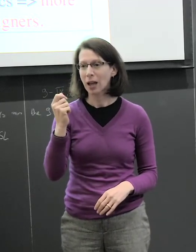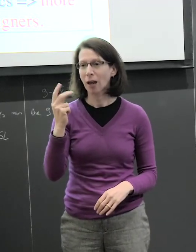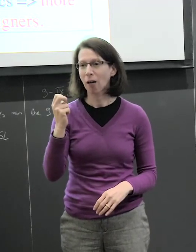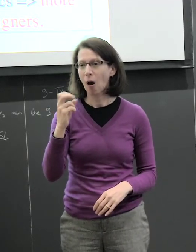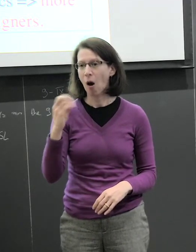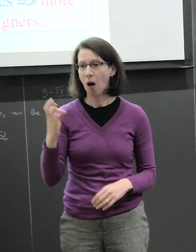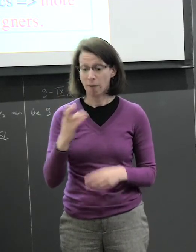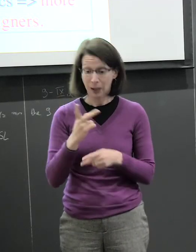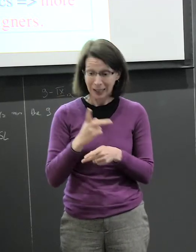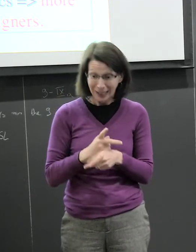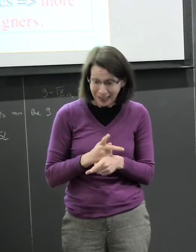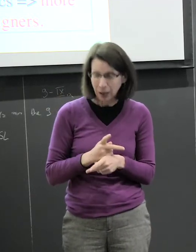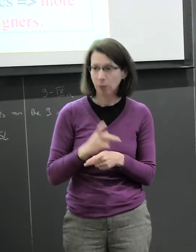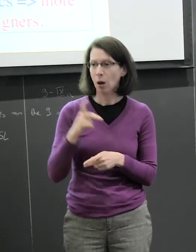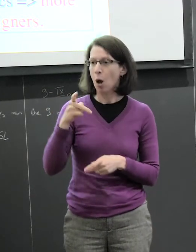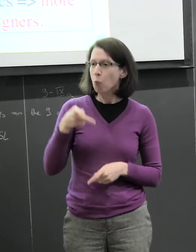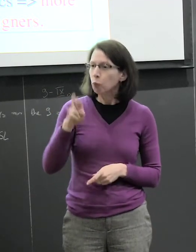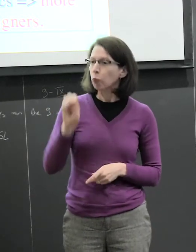each is on the ground.